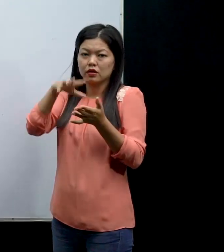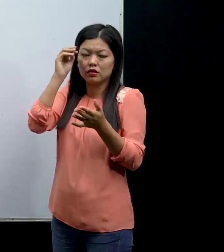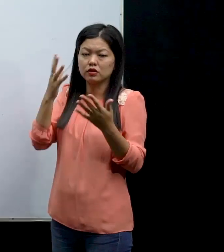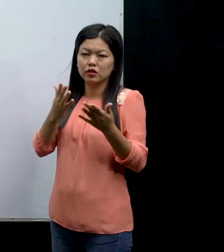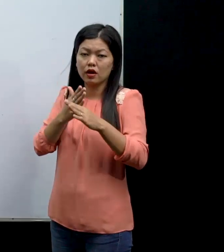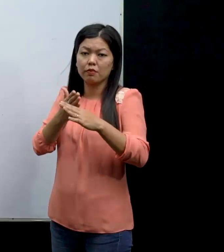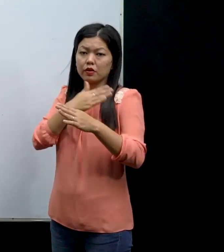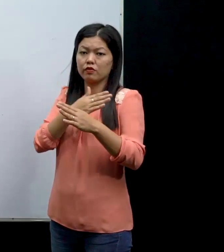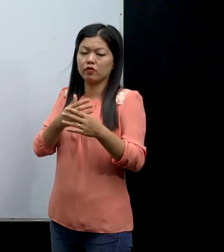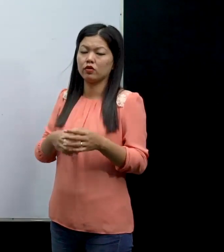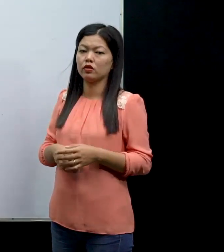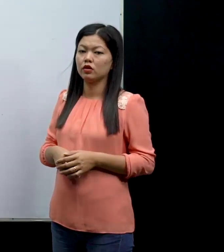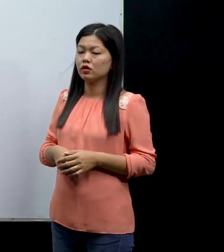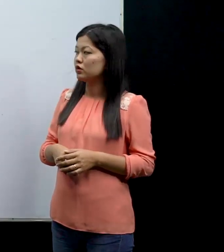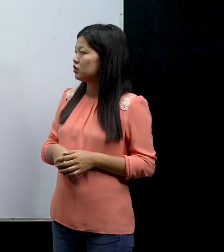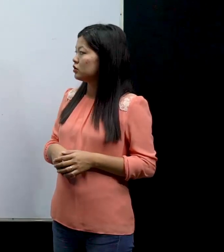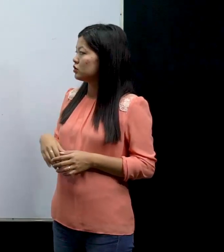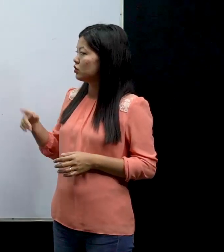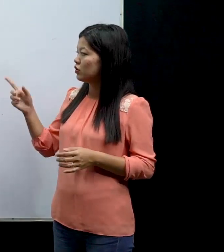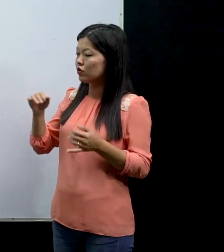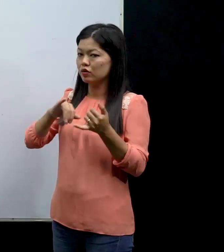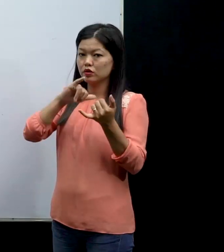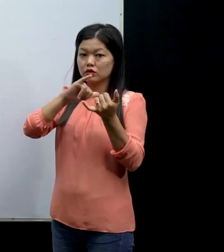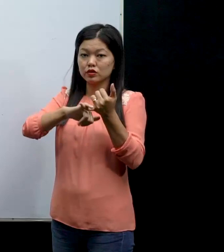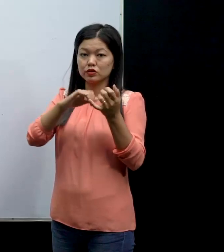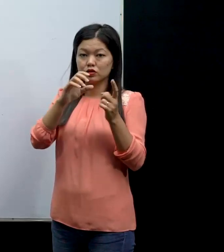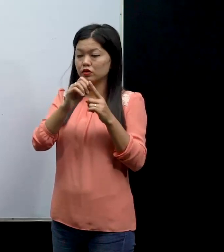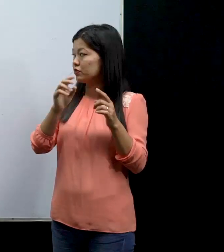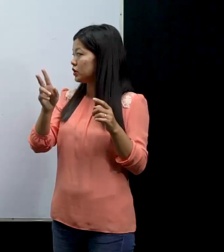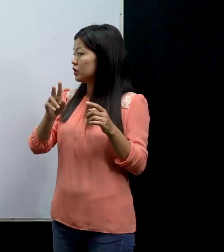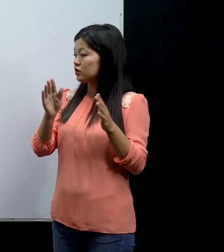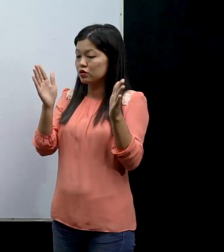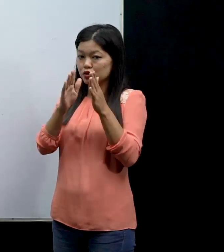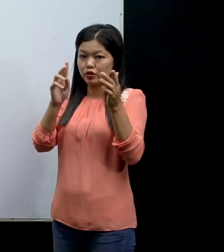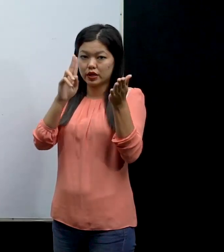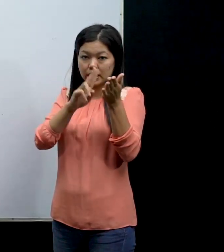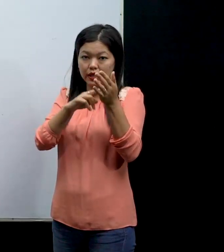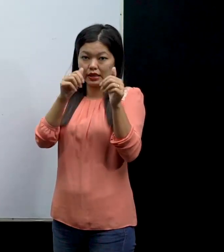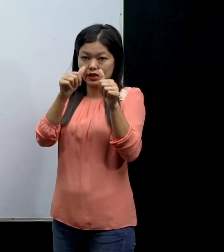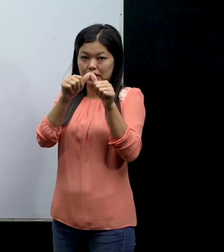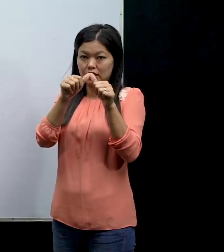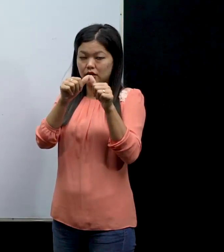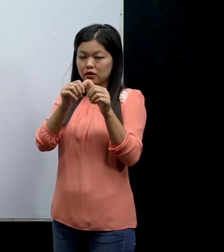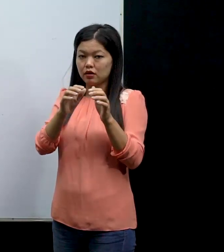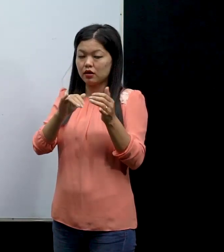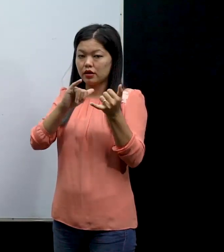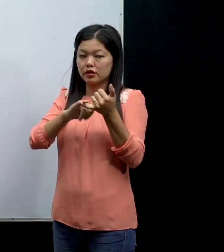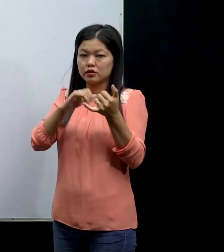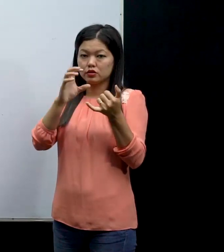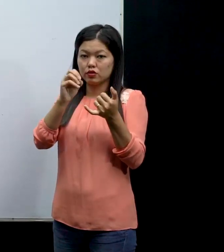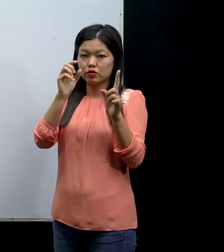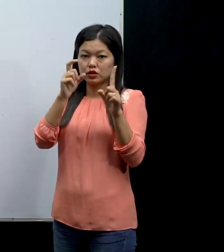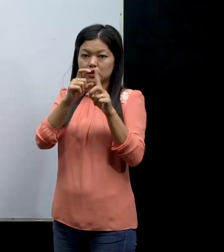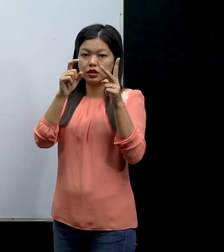have learned that sodium has how many charge, students? It has 1 positive charge ion,